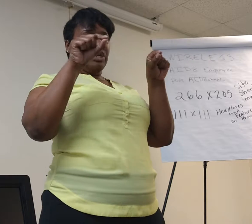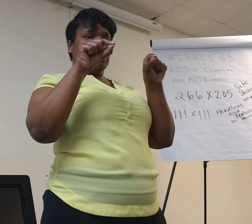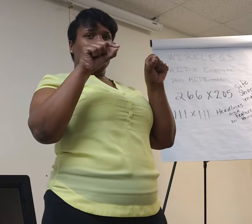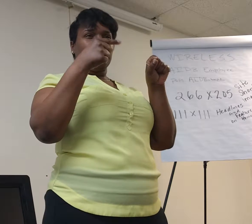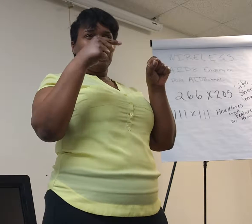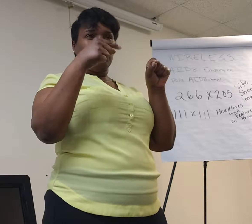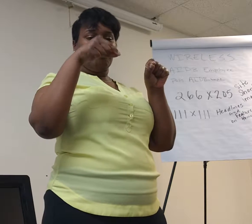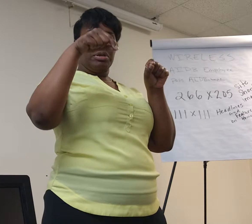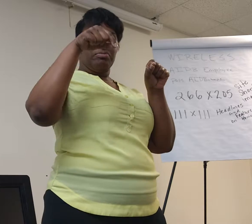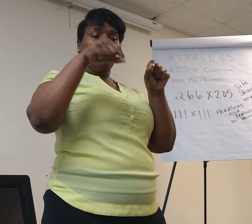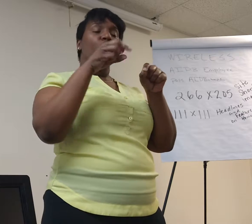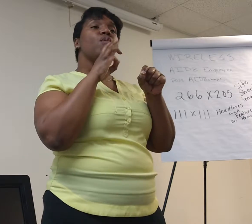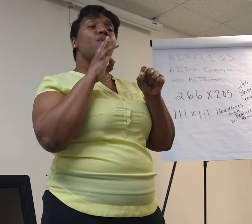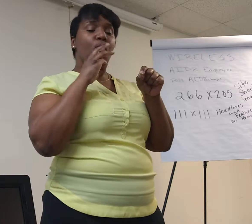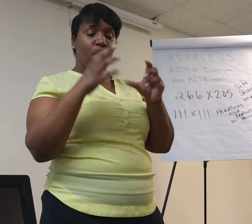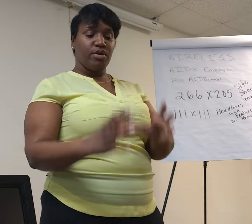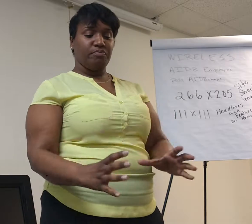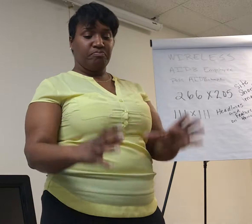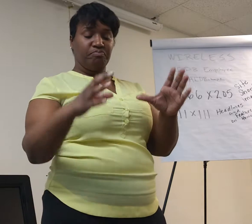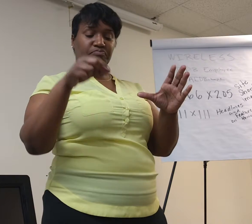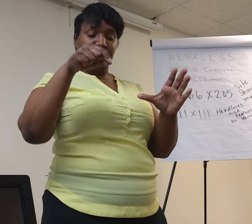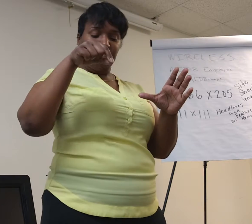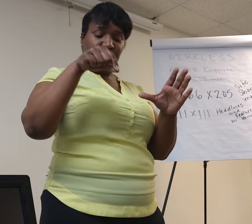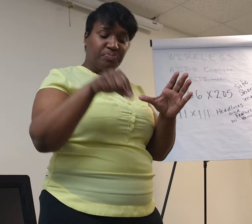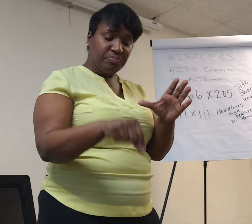right concentration in there,